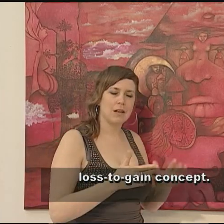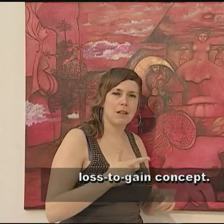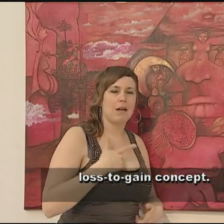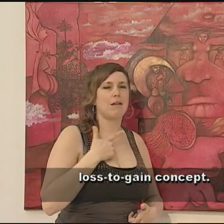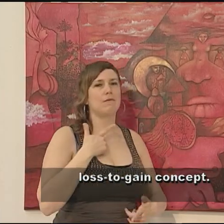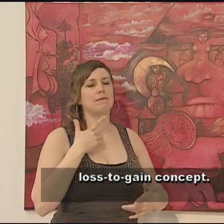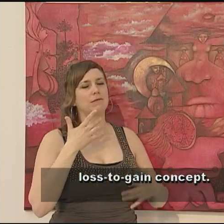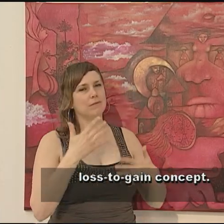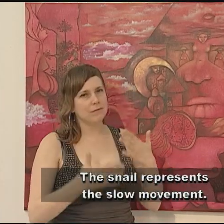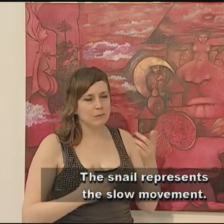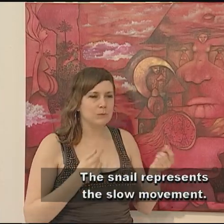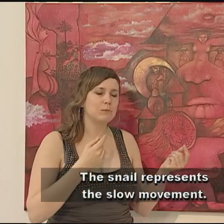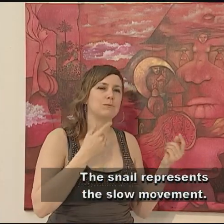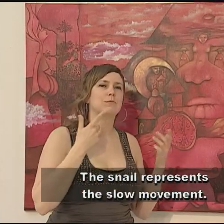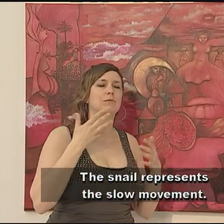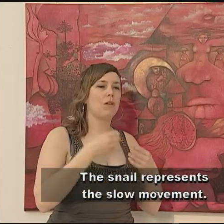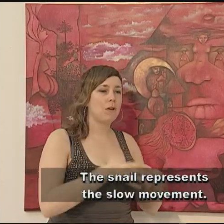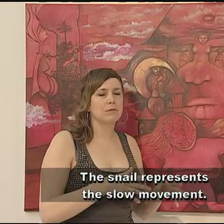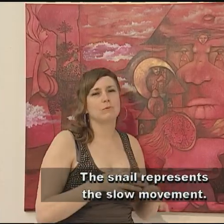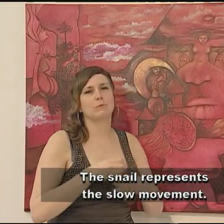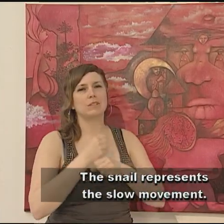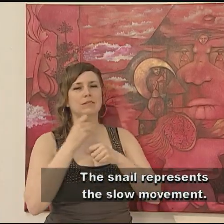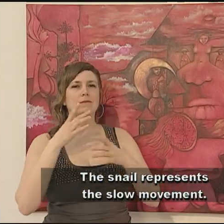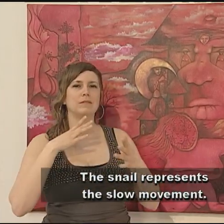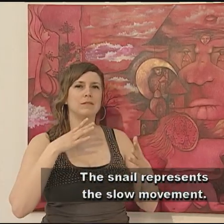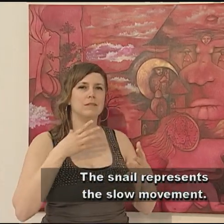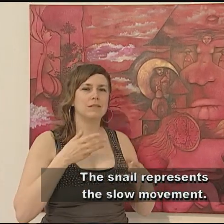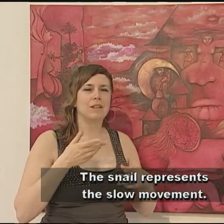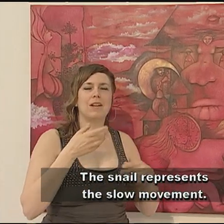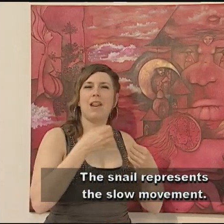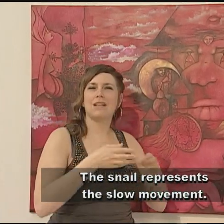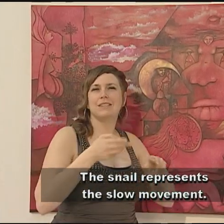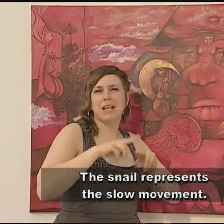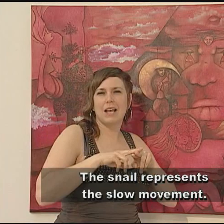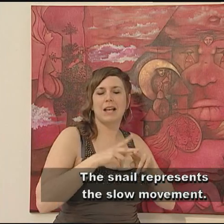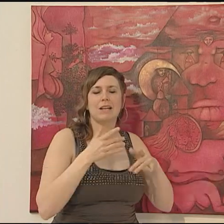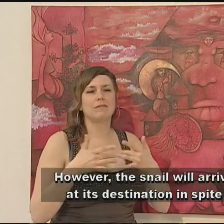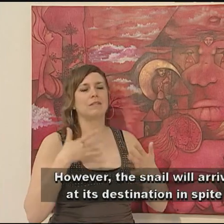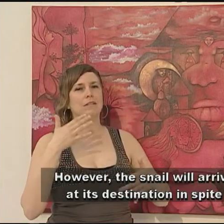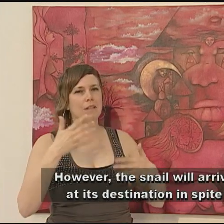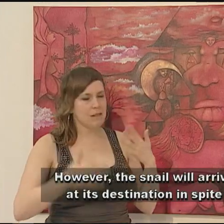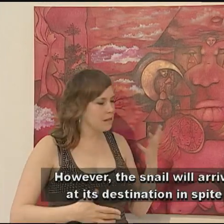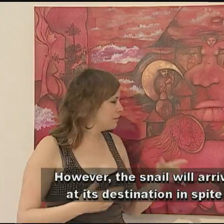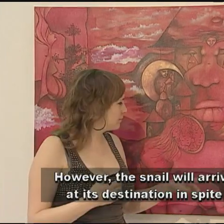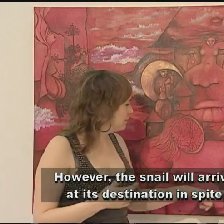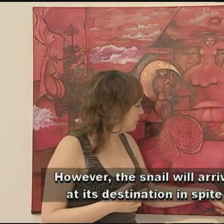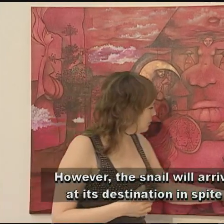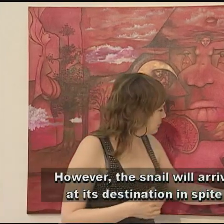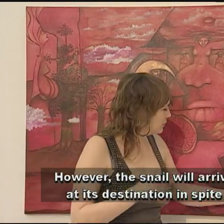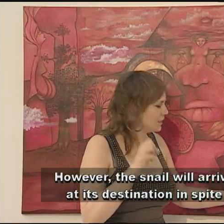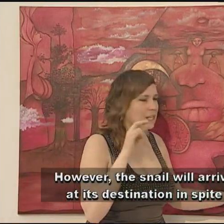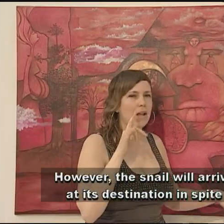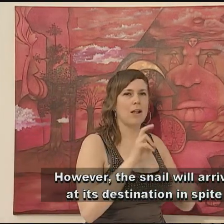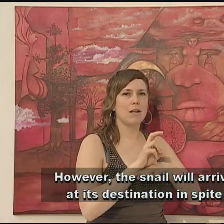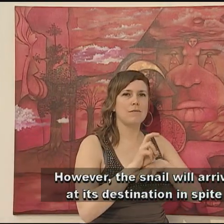gain concept. The snail represents the slow movement. However, the snail will arrive at